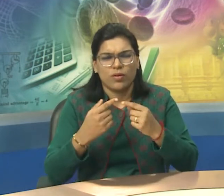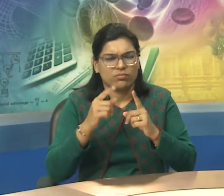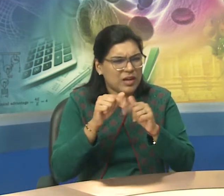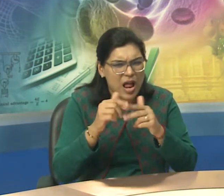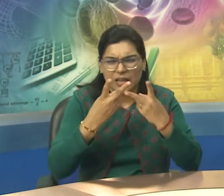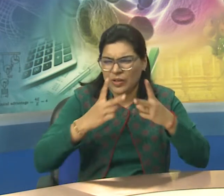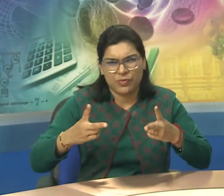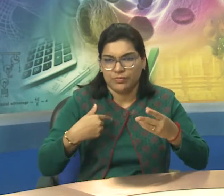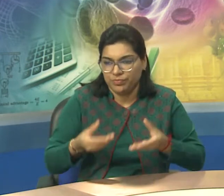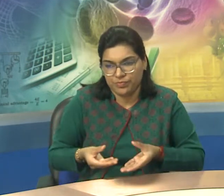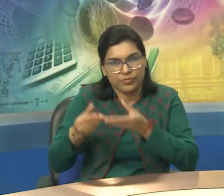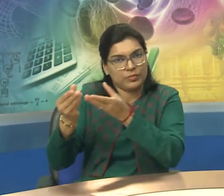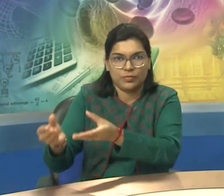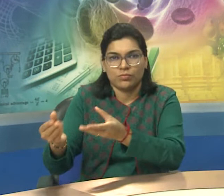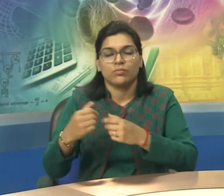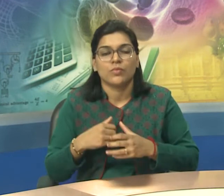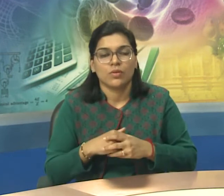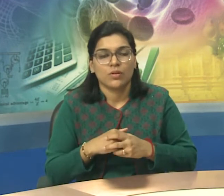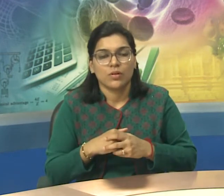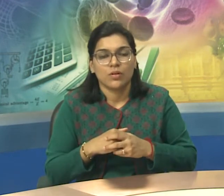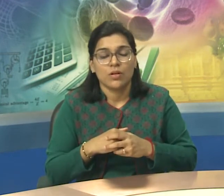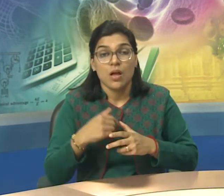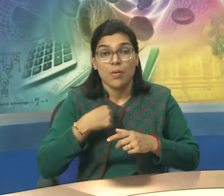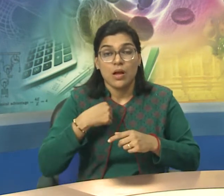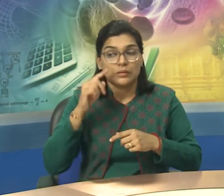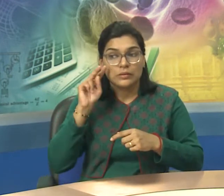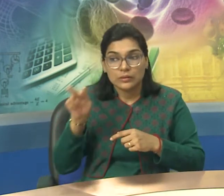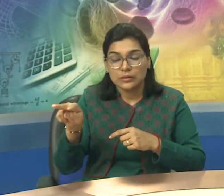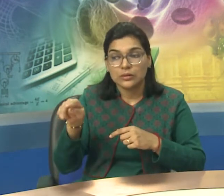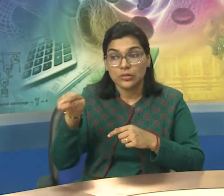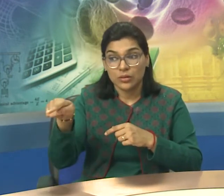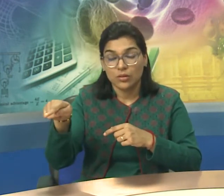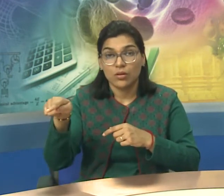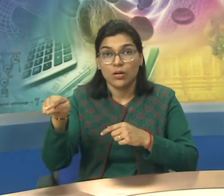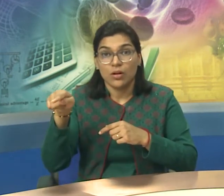Outsourcing allows an organization to redirect